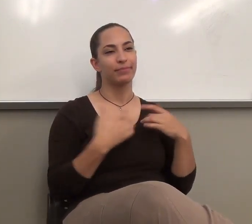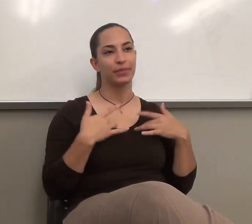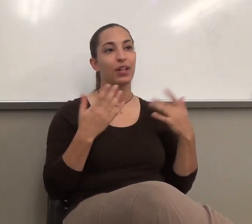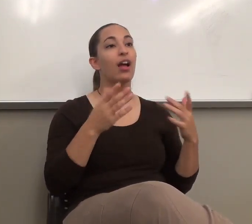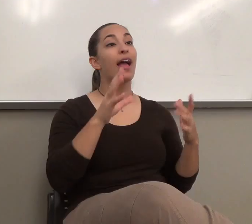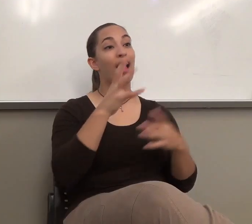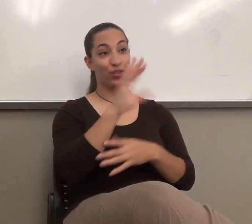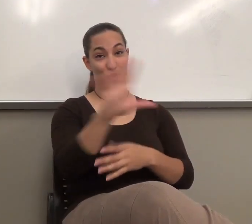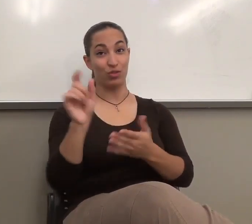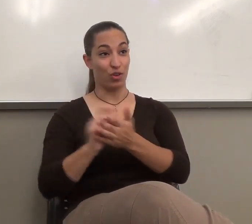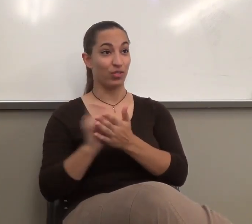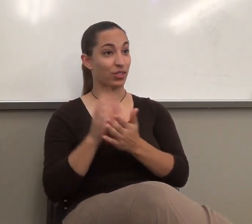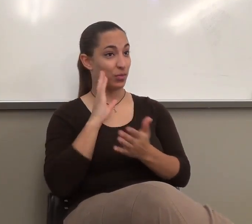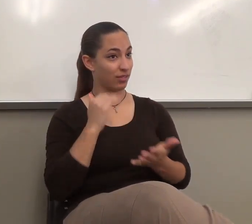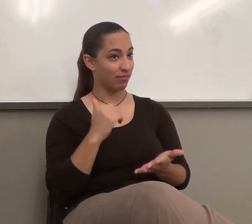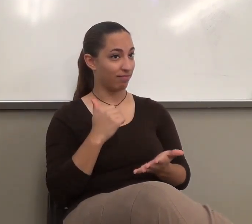in. Definitely.